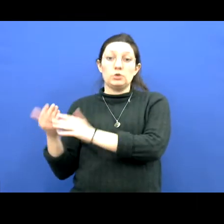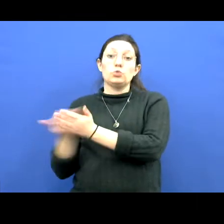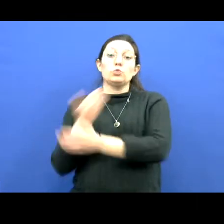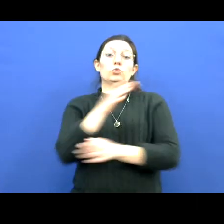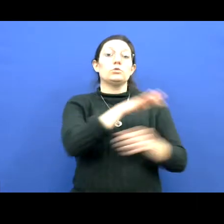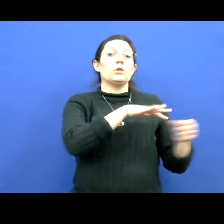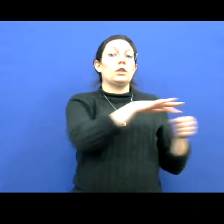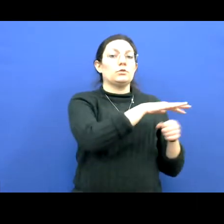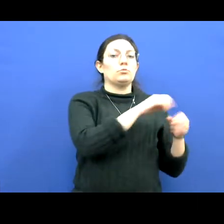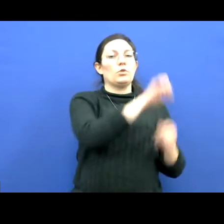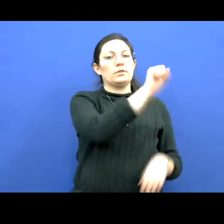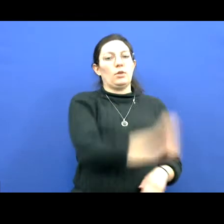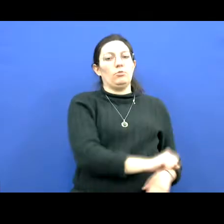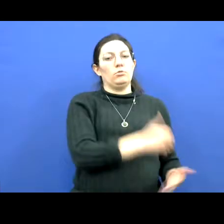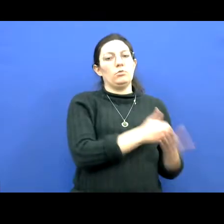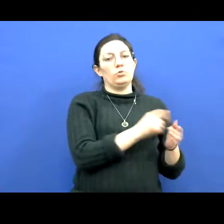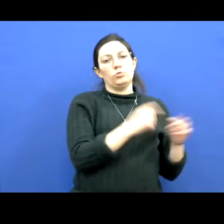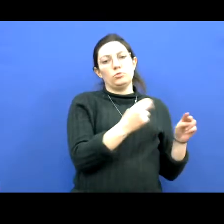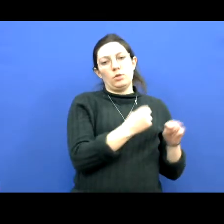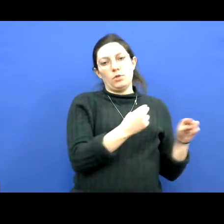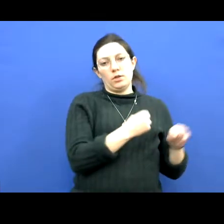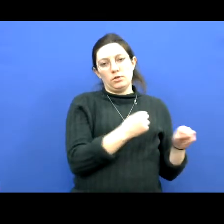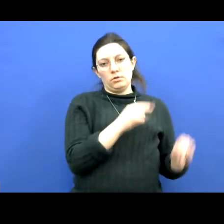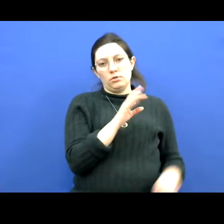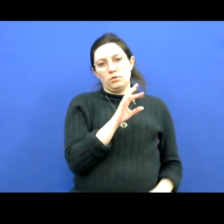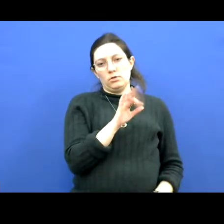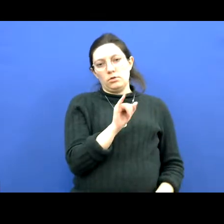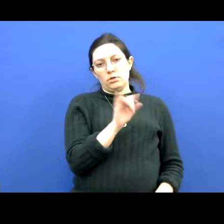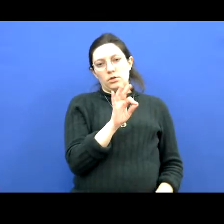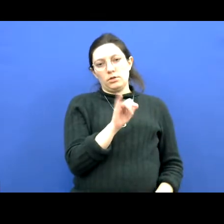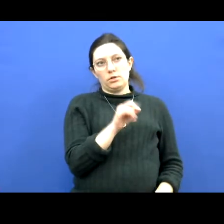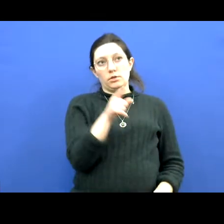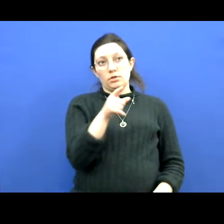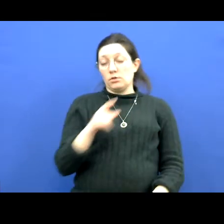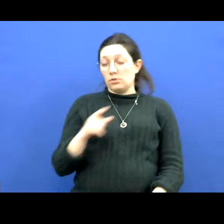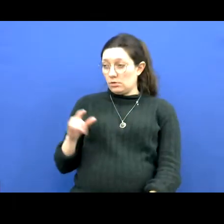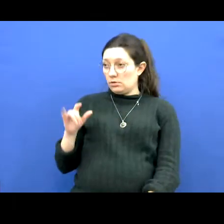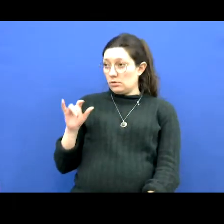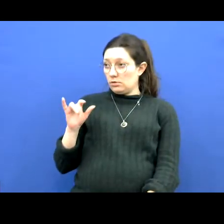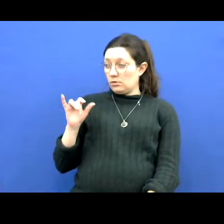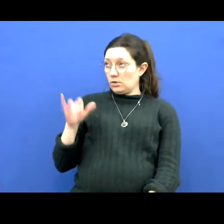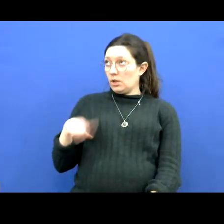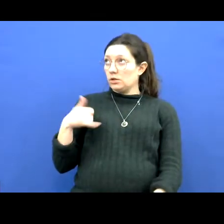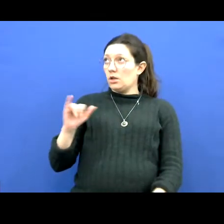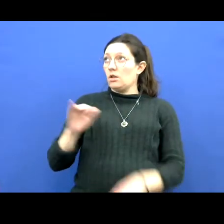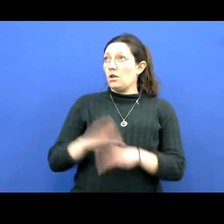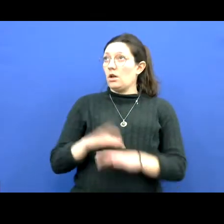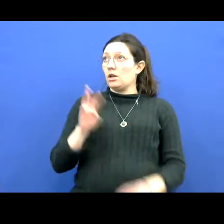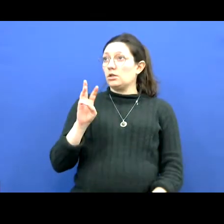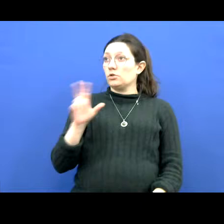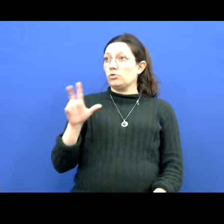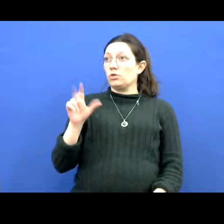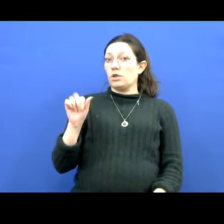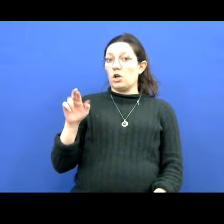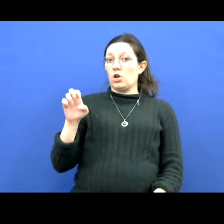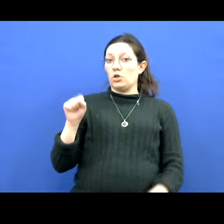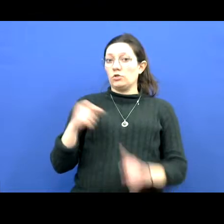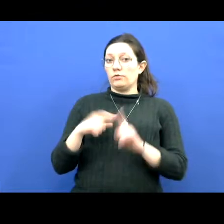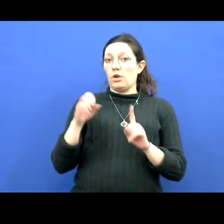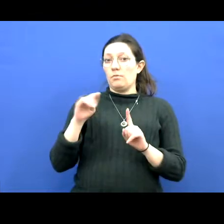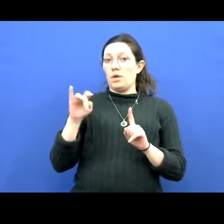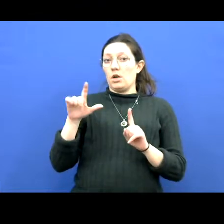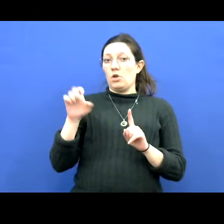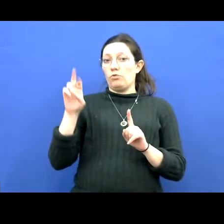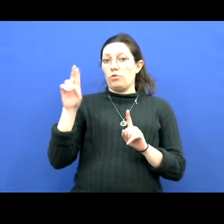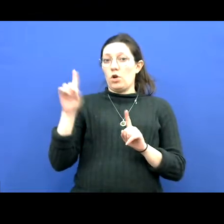further south, closer to the thruway. Yeah, this is still on the 63 acres that extend from Middle Road along